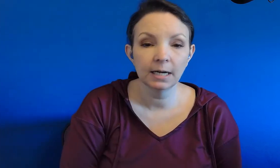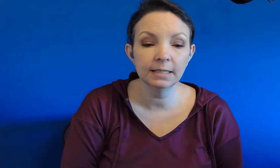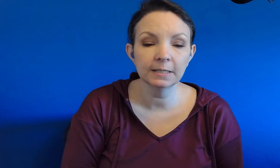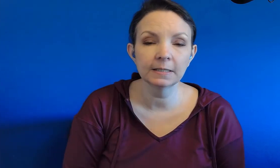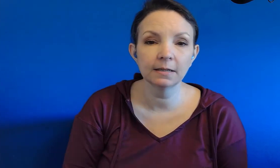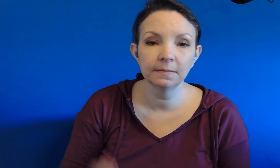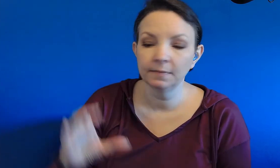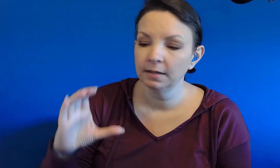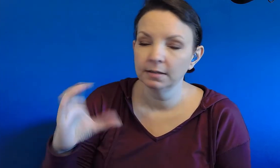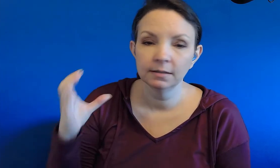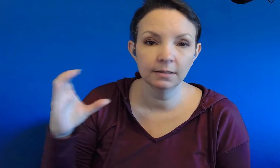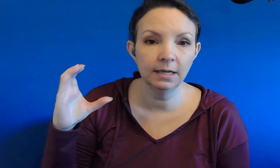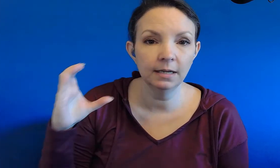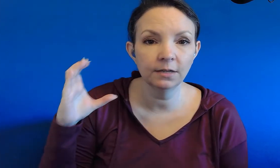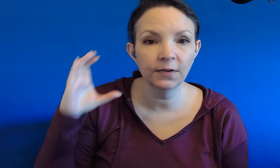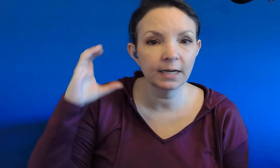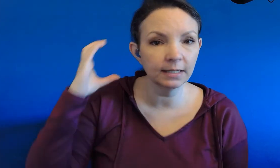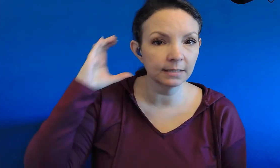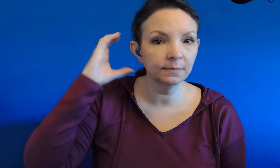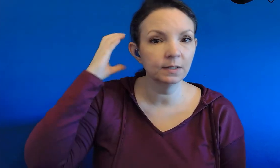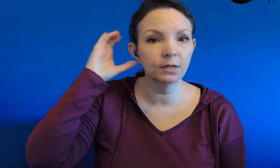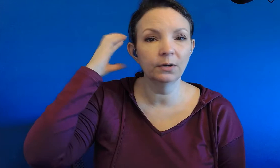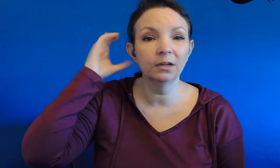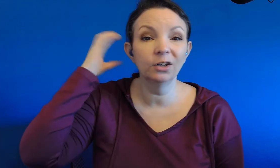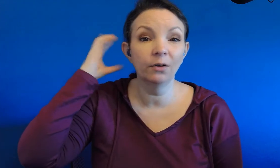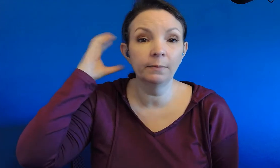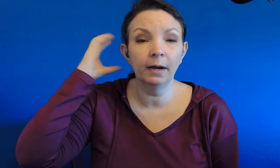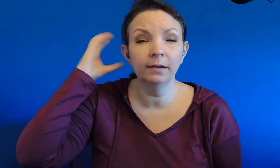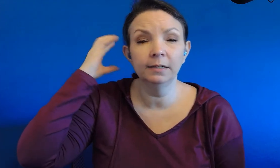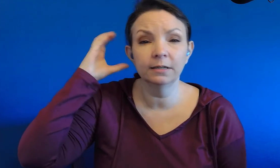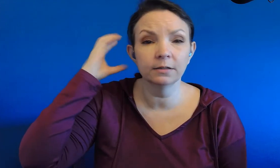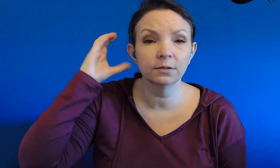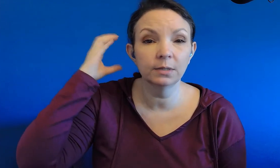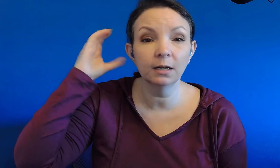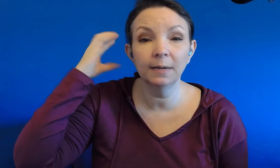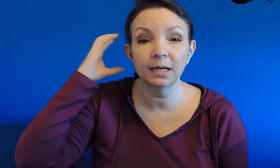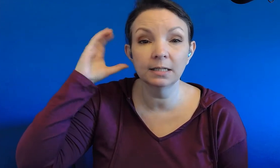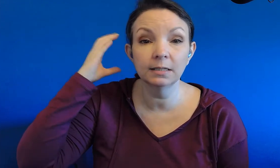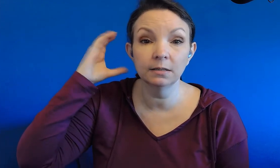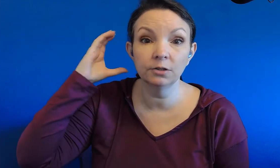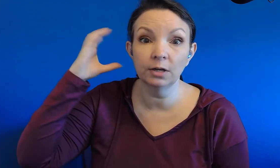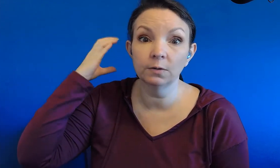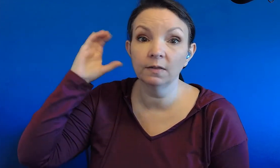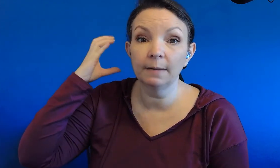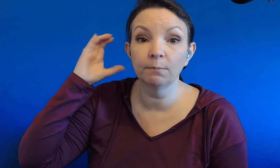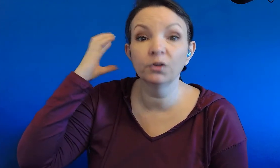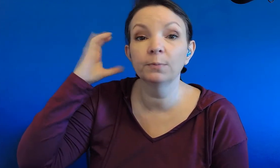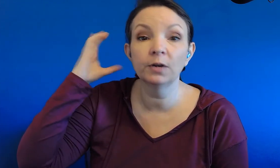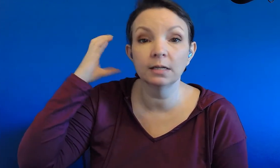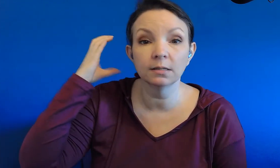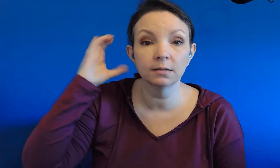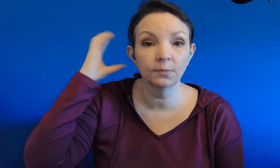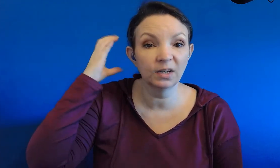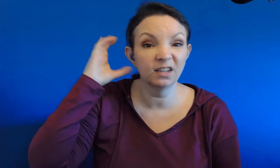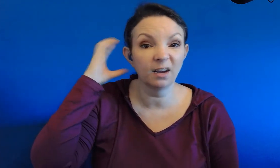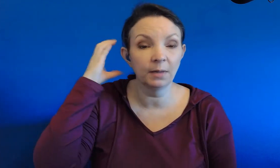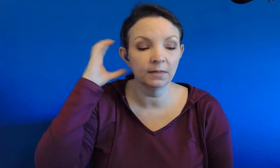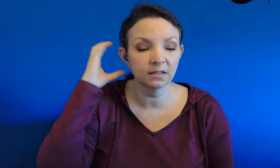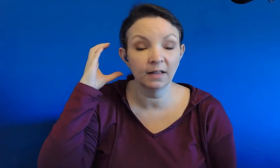Cousins. C is for cousins, so we're going to do over by ears. So we talk about cousins in general, like multiple cousins. We're going to talk about this. Like I have a